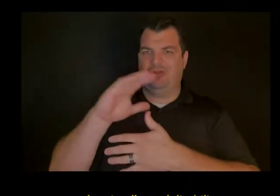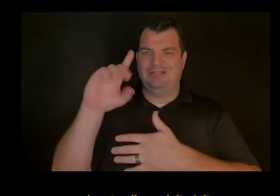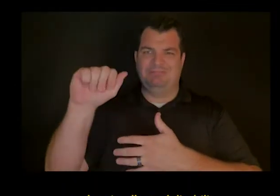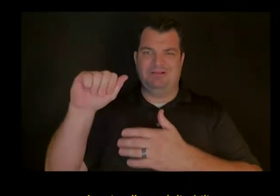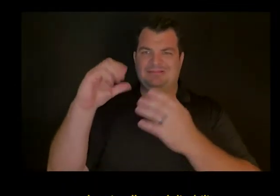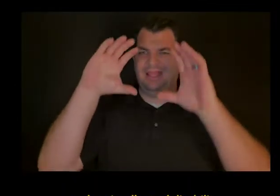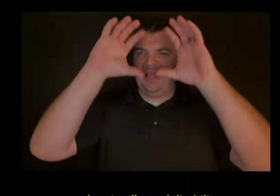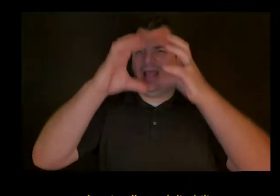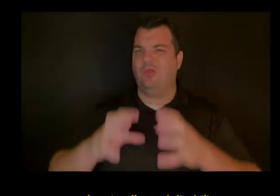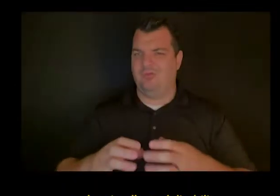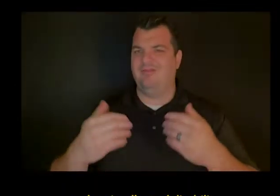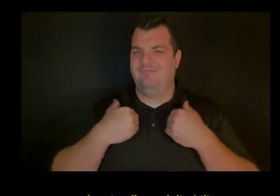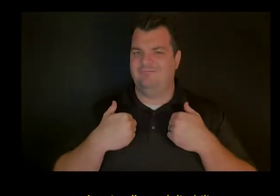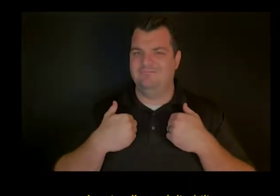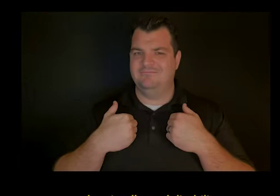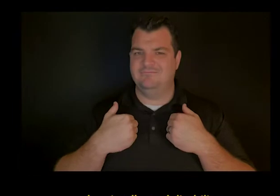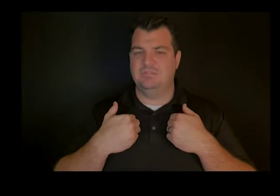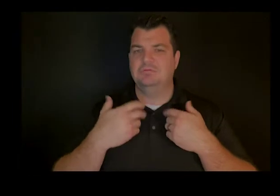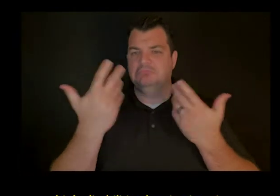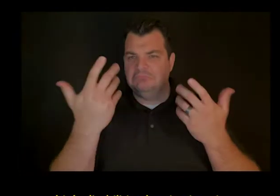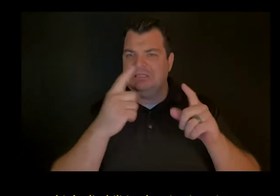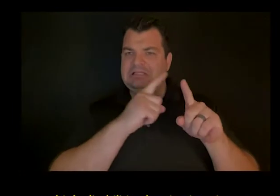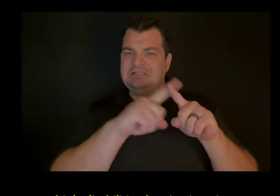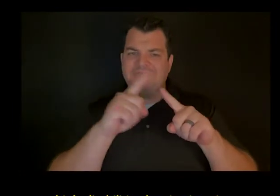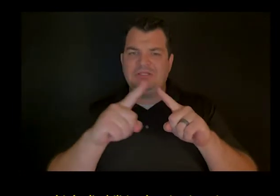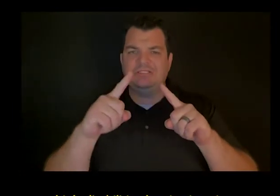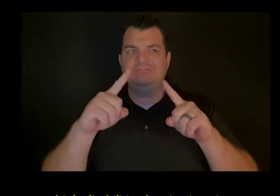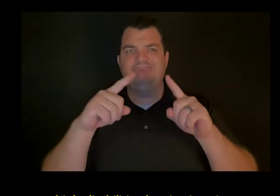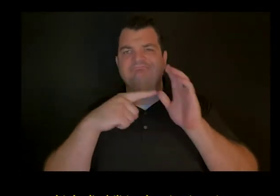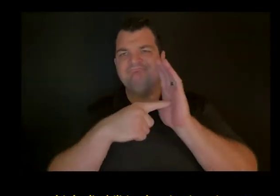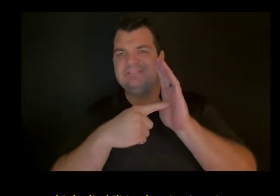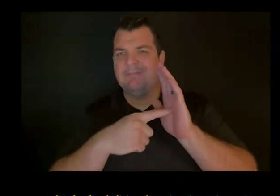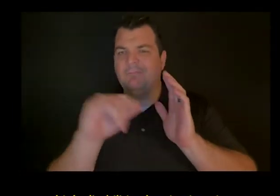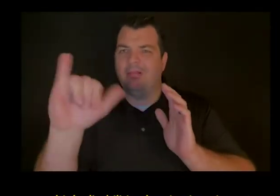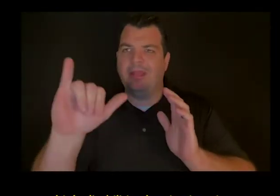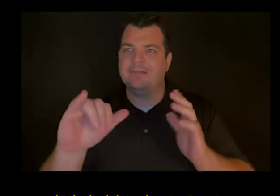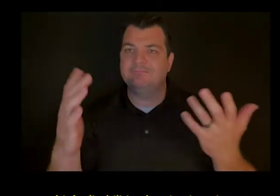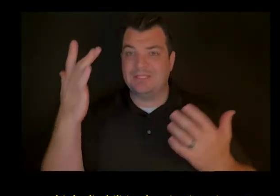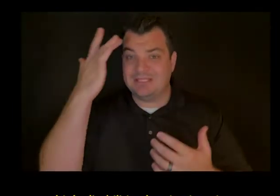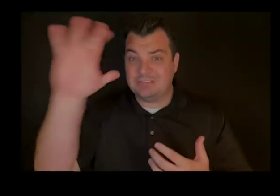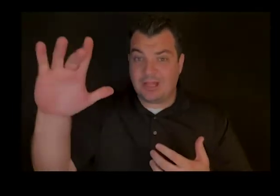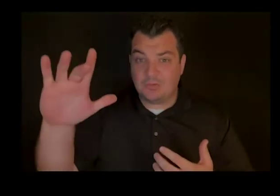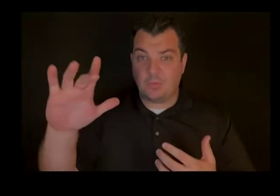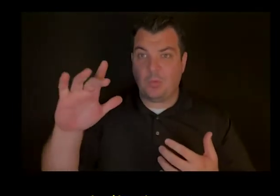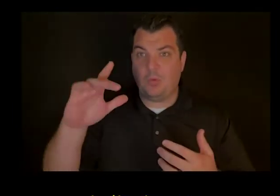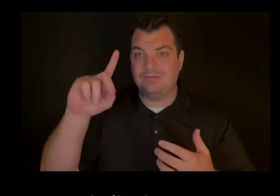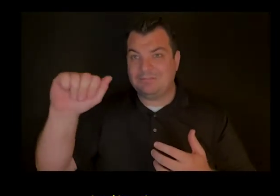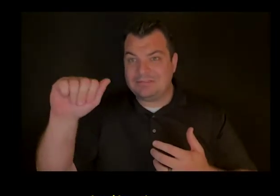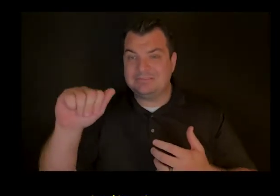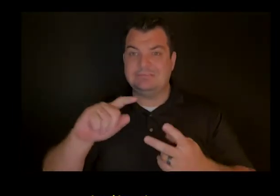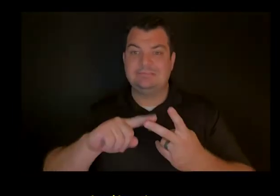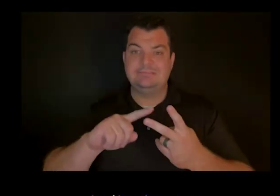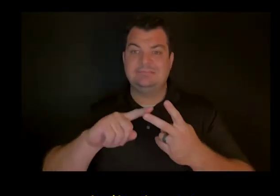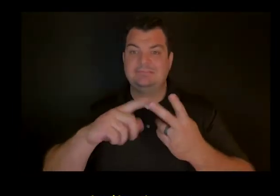as intellectual disability, multiple disabilities, hearing impairment, visual impairment,